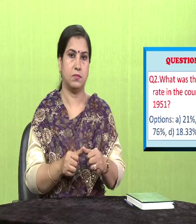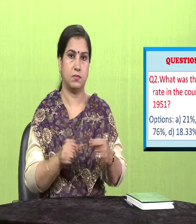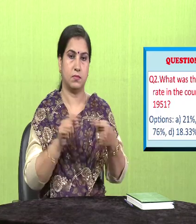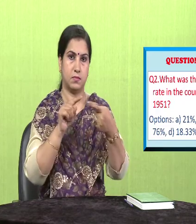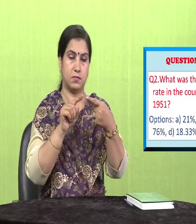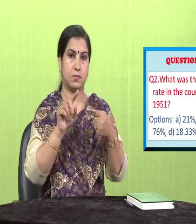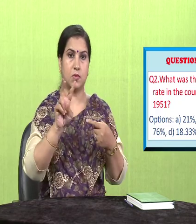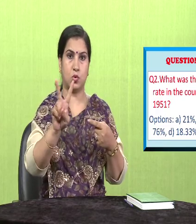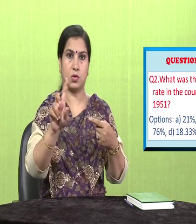21%,